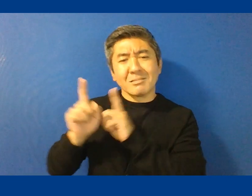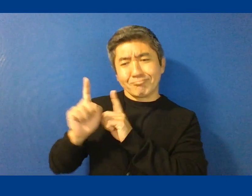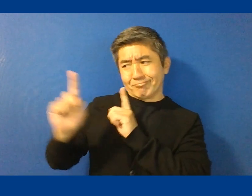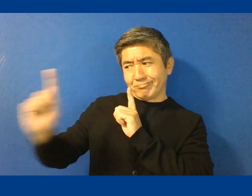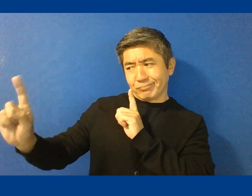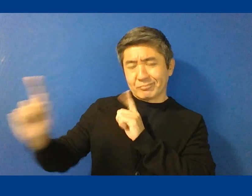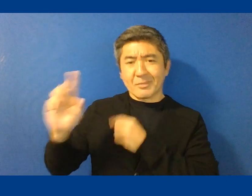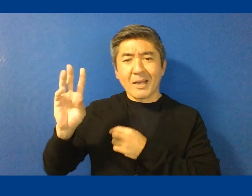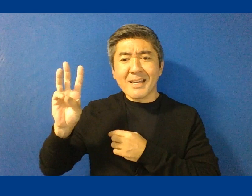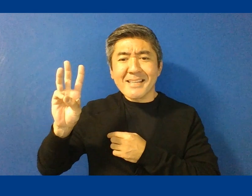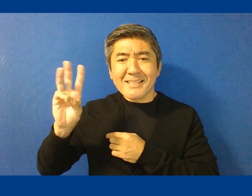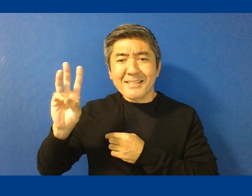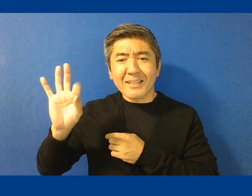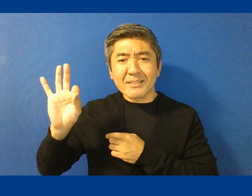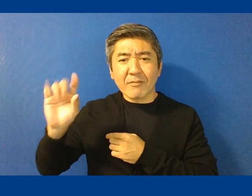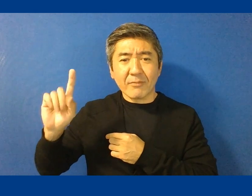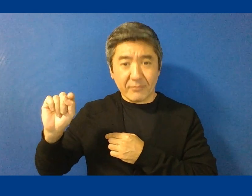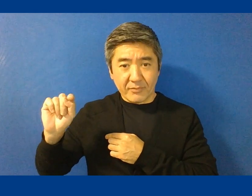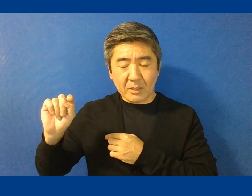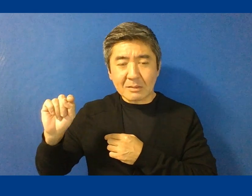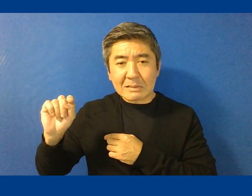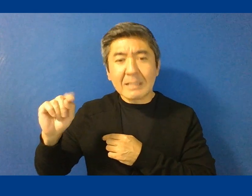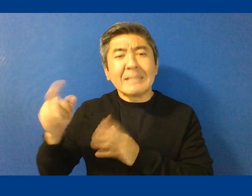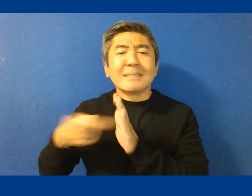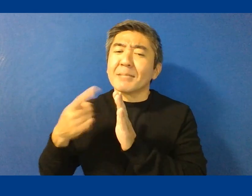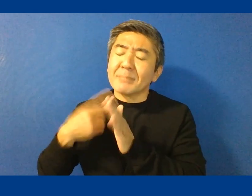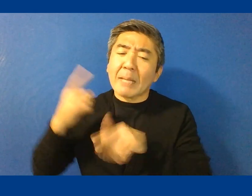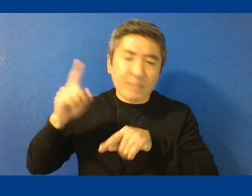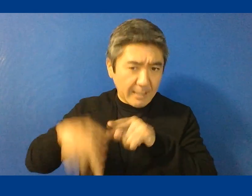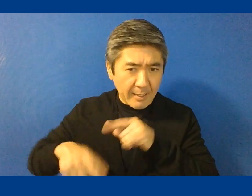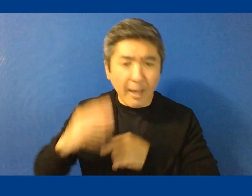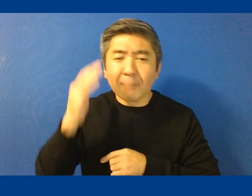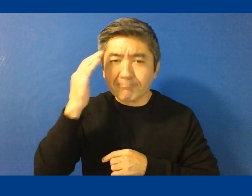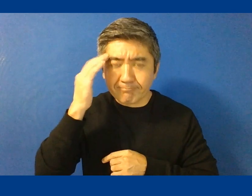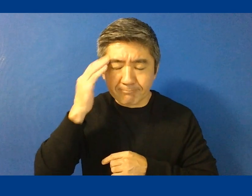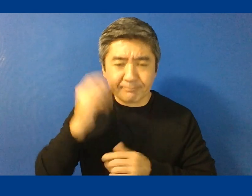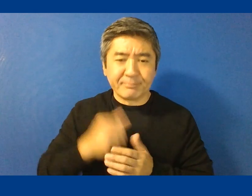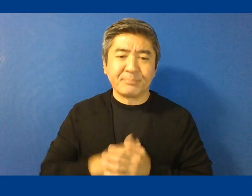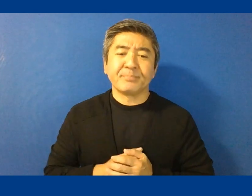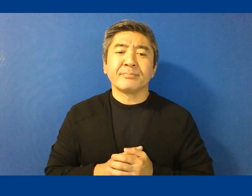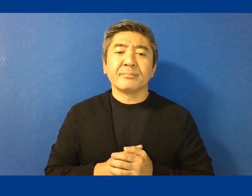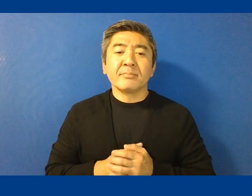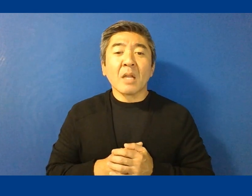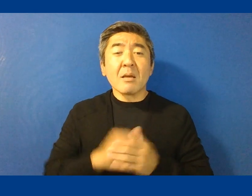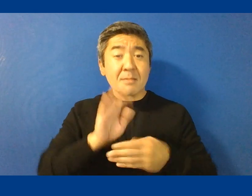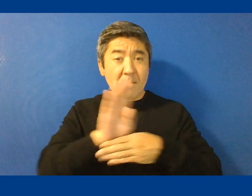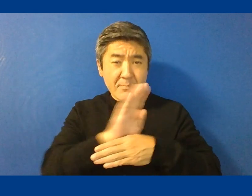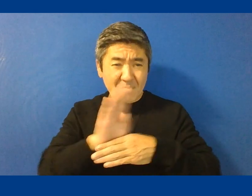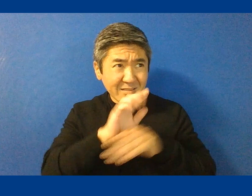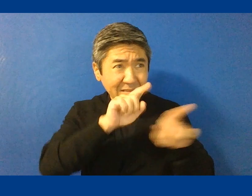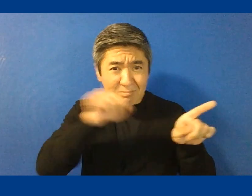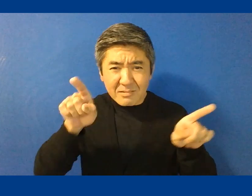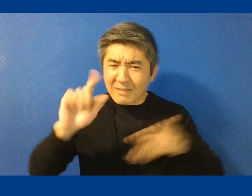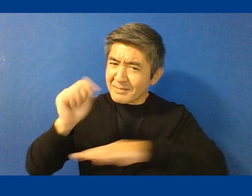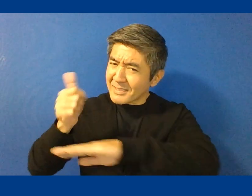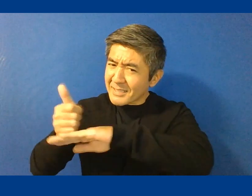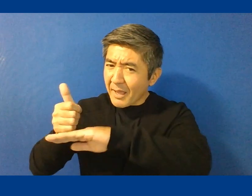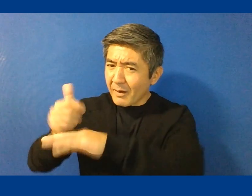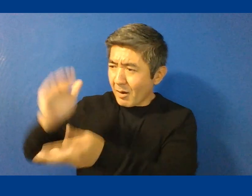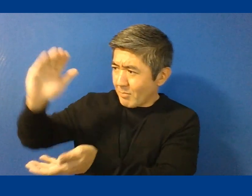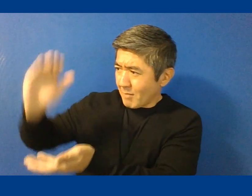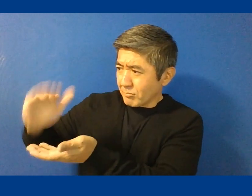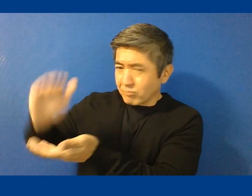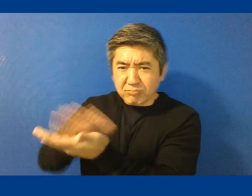between individuals, except when absolutely not possible. Such businesses must have hand sanitizers available for use